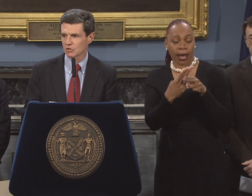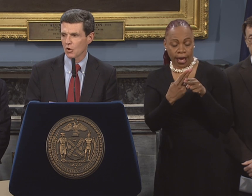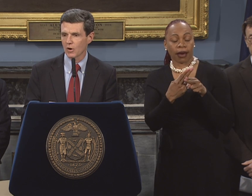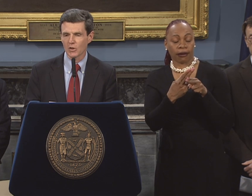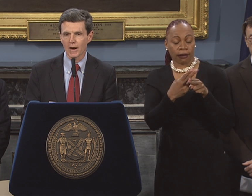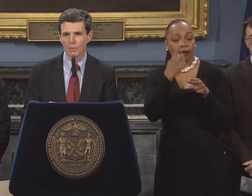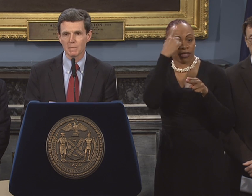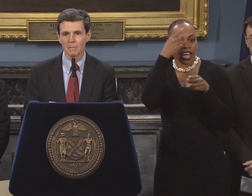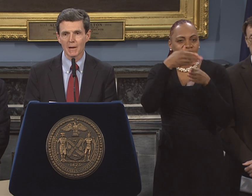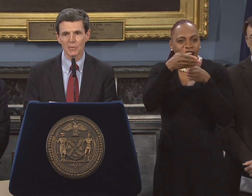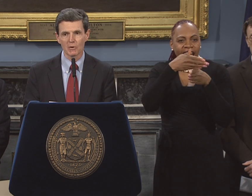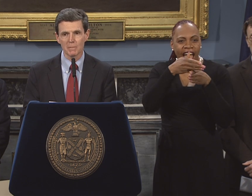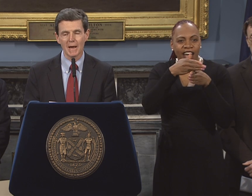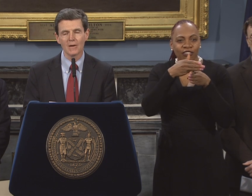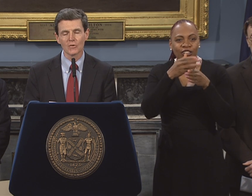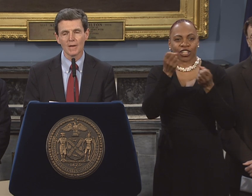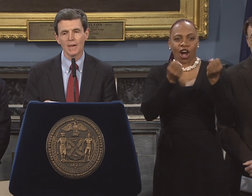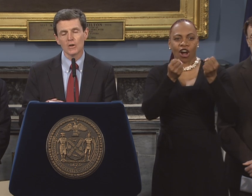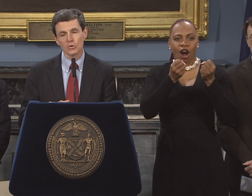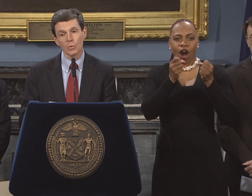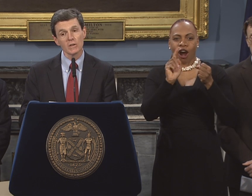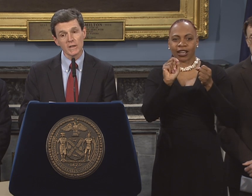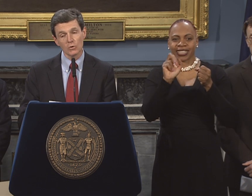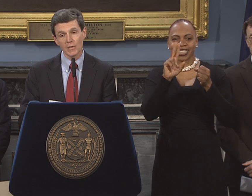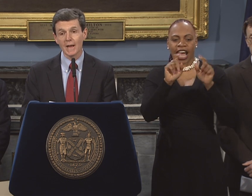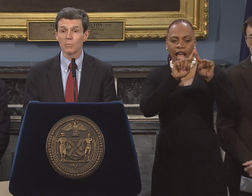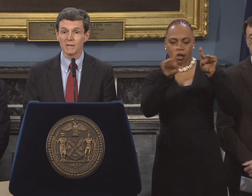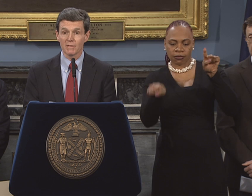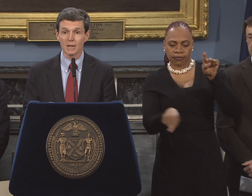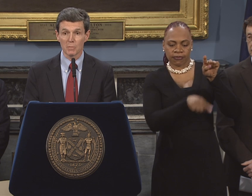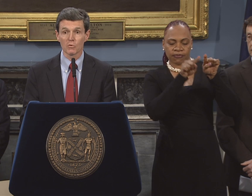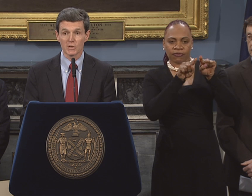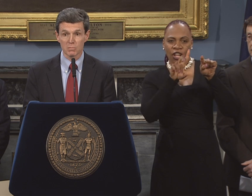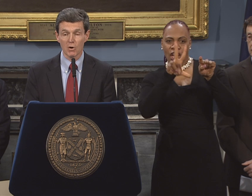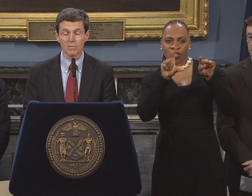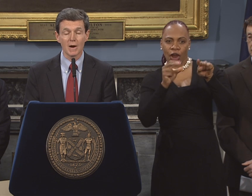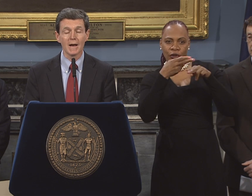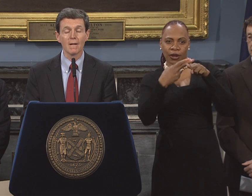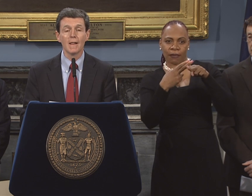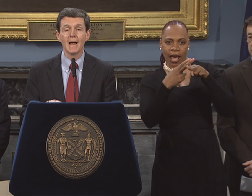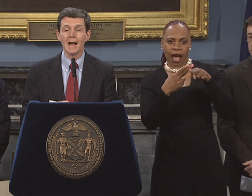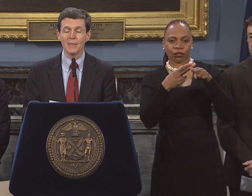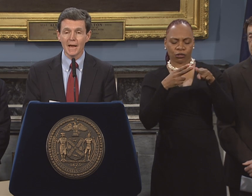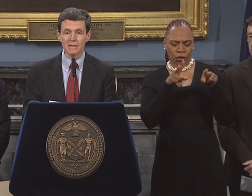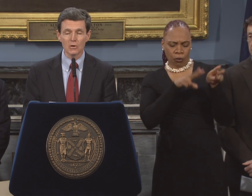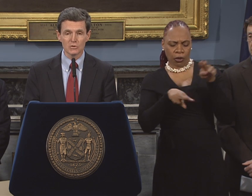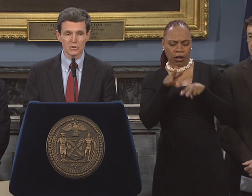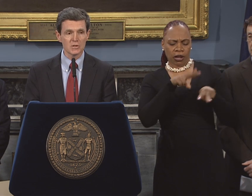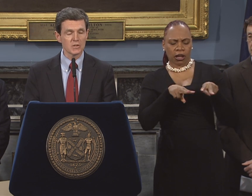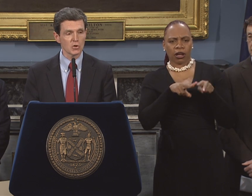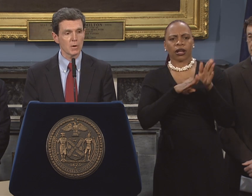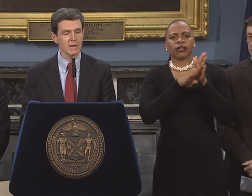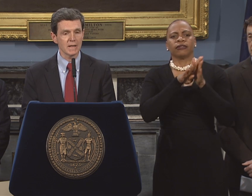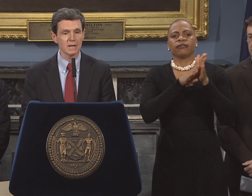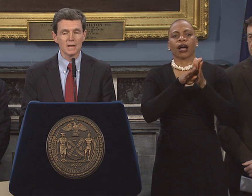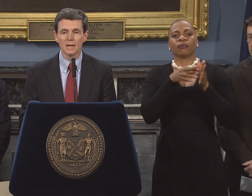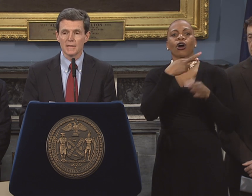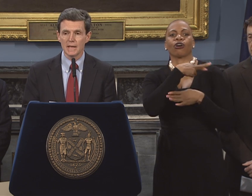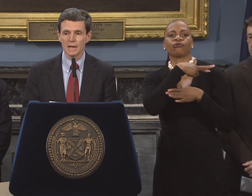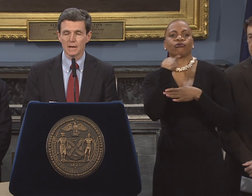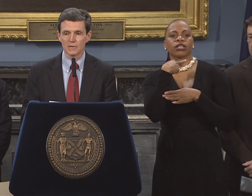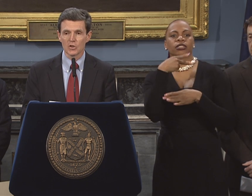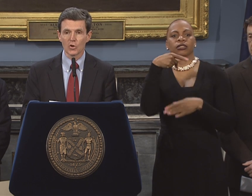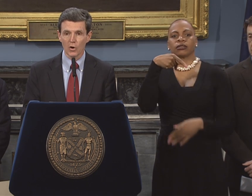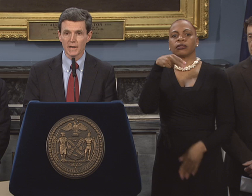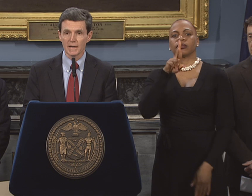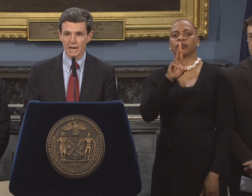an average car tire would be about 30 pounds. So we look at all that and we develop a risk profile, and that goes into determining